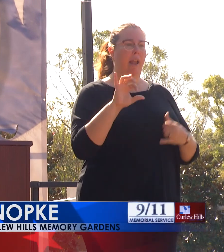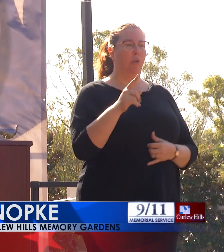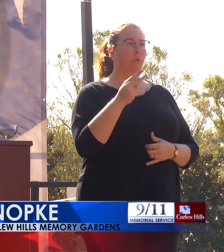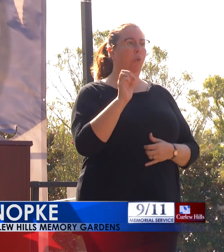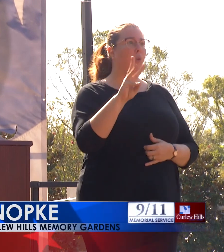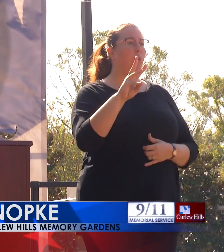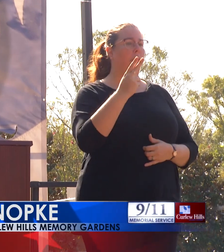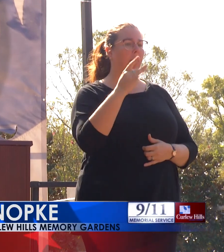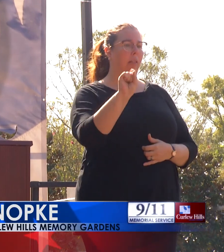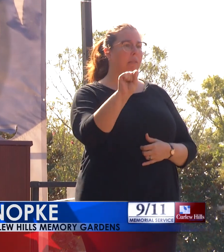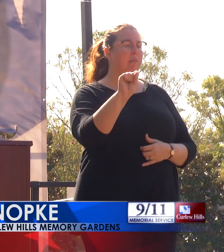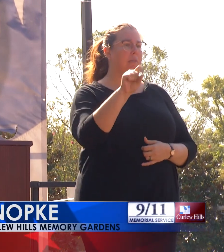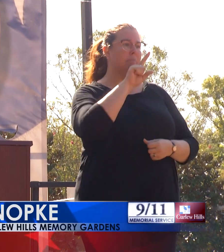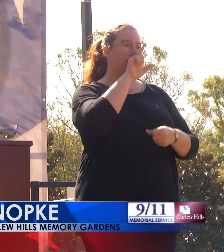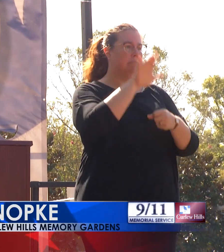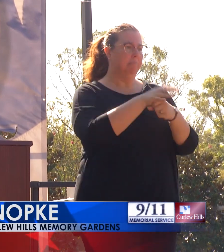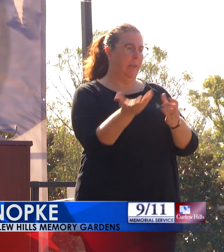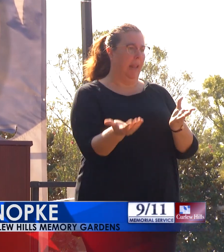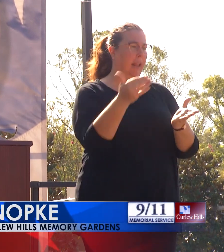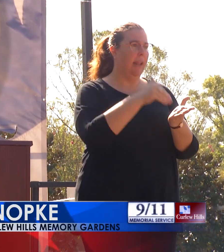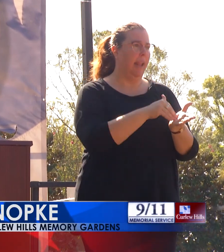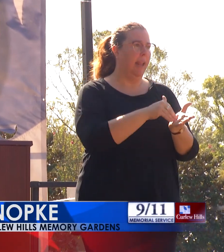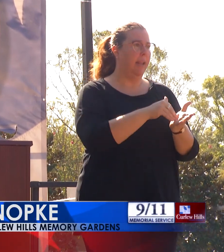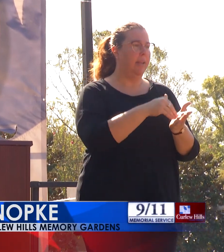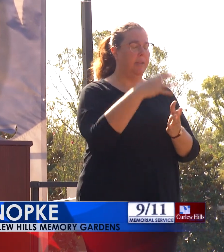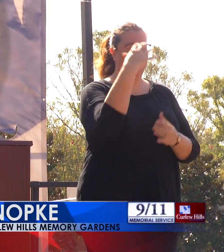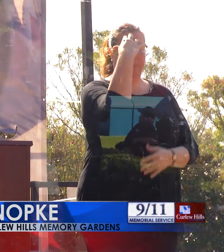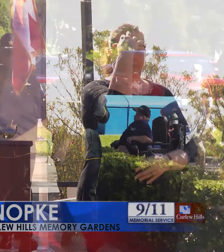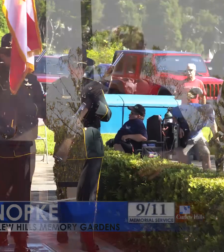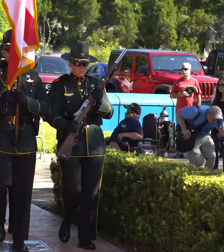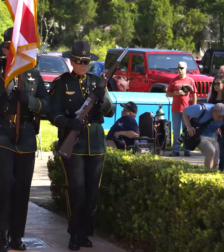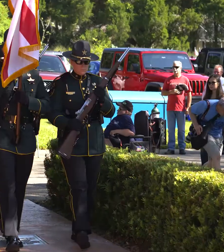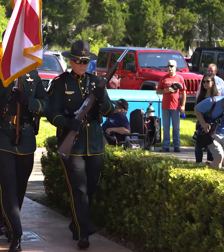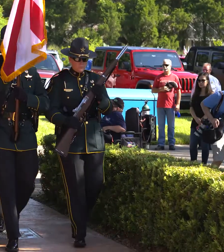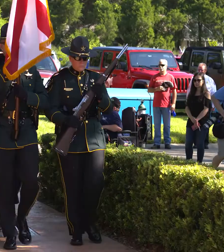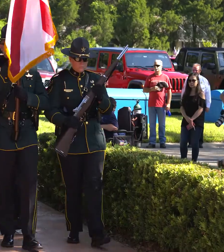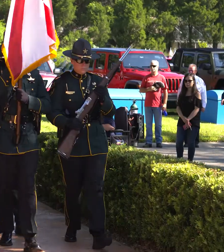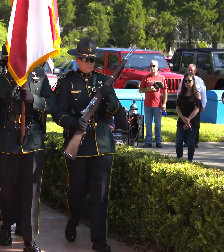we recommit to never forgetting what happened 18 years ago today.